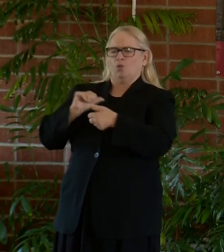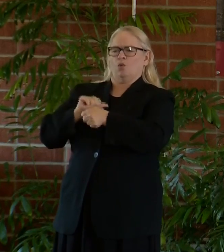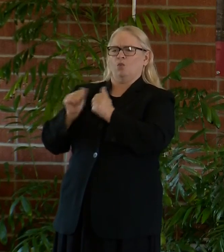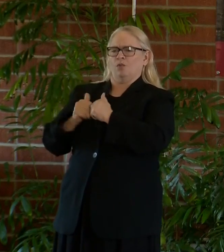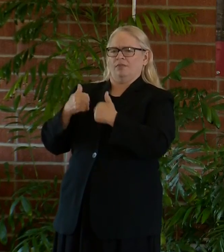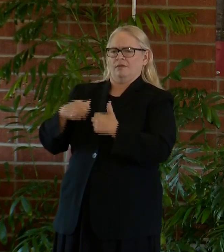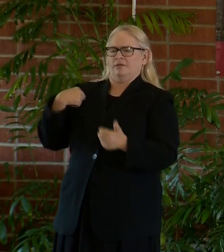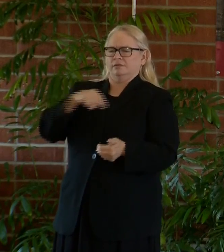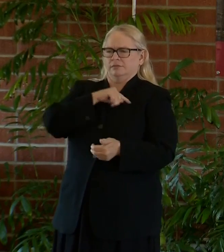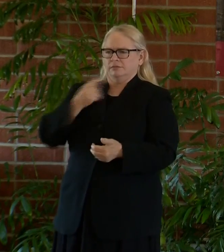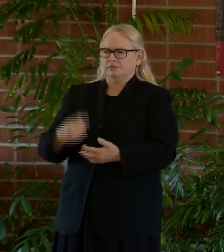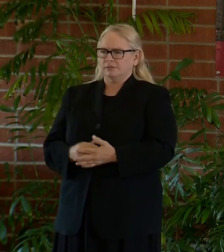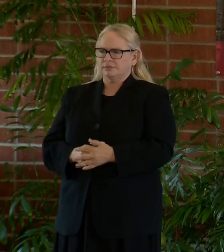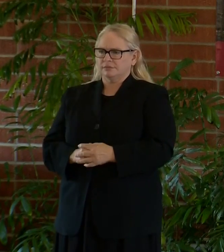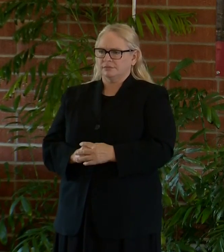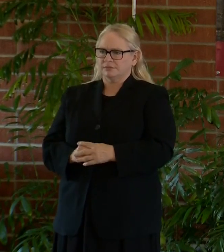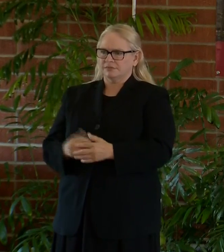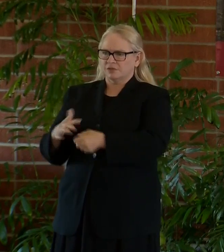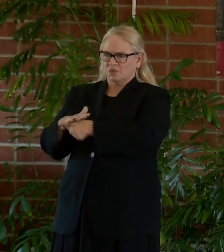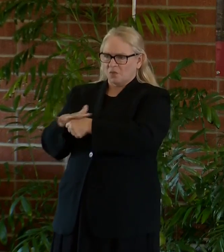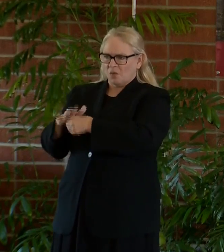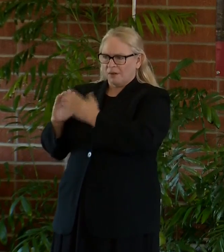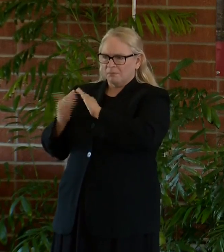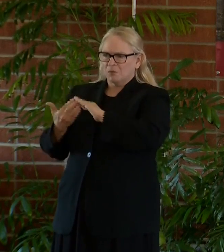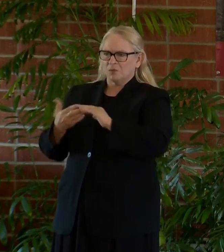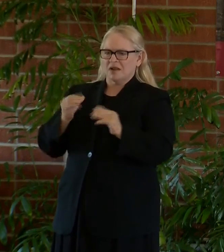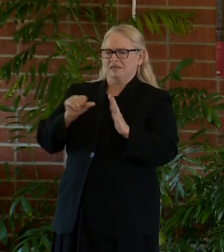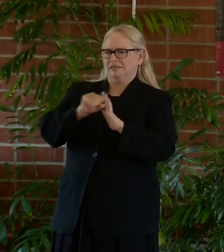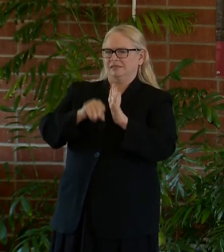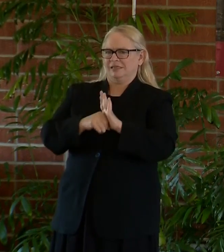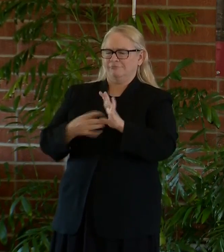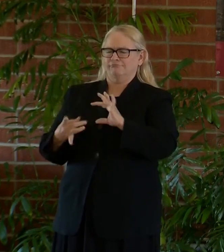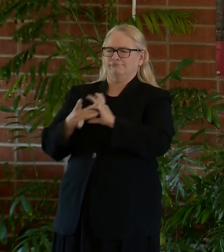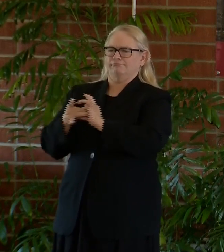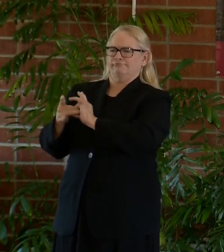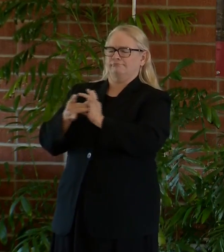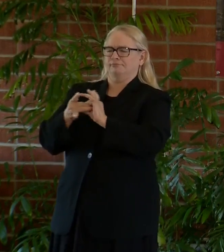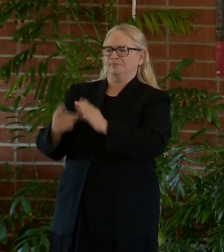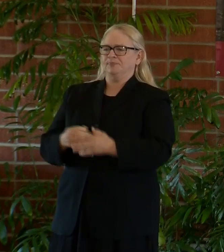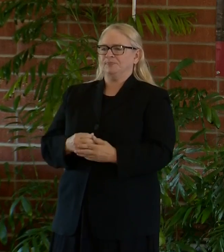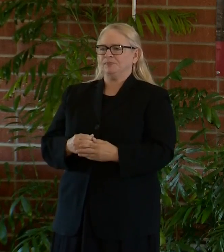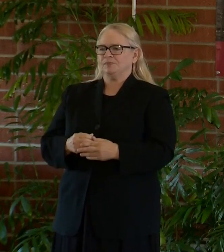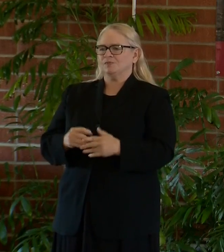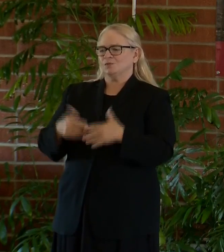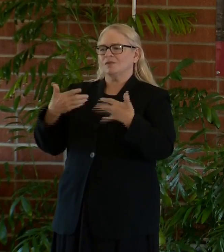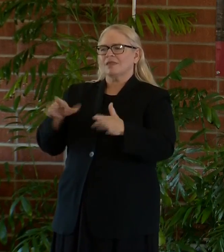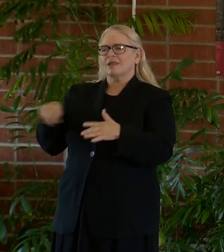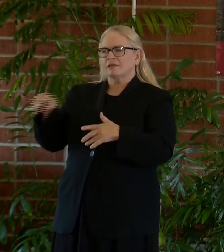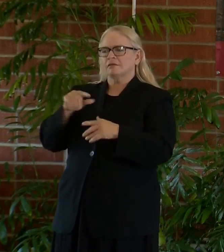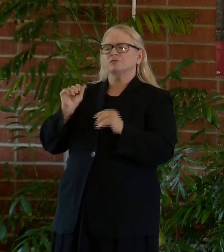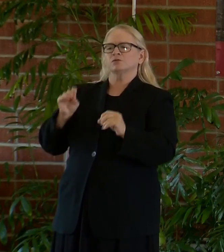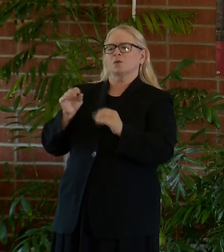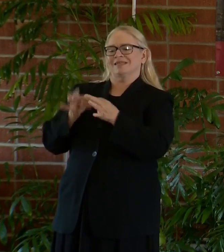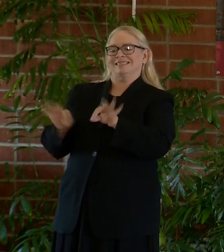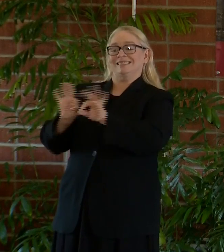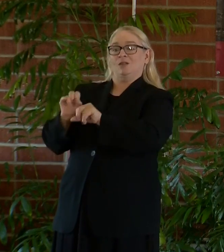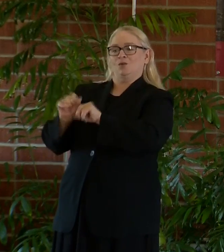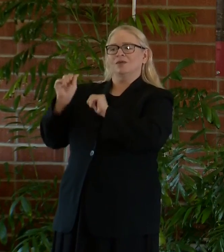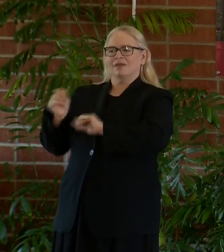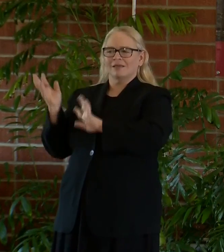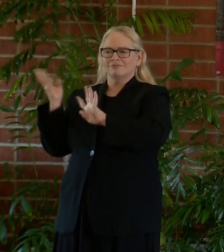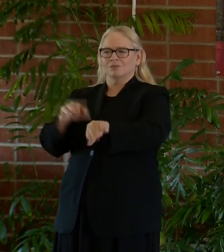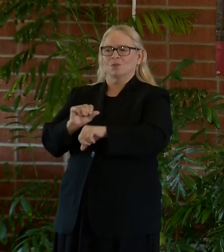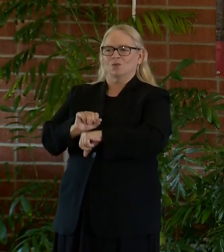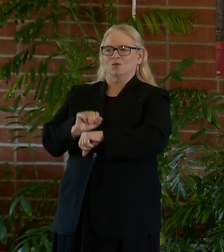state officials to allow these essential workers to continue to move forward and continue to generate